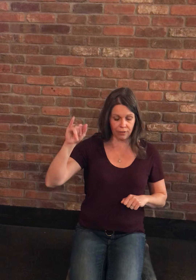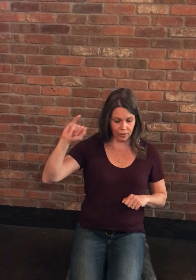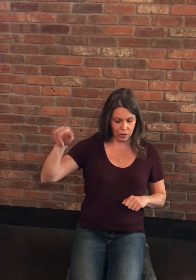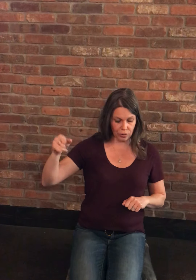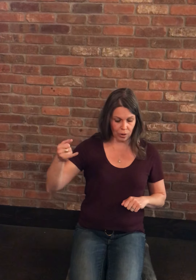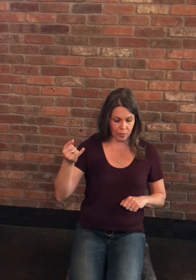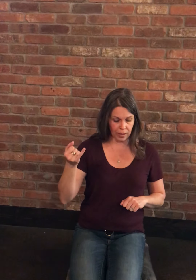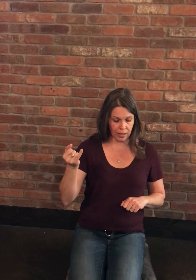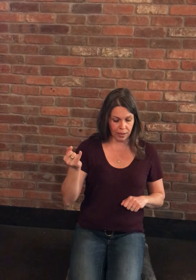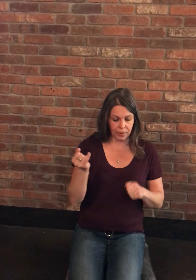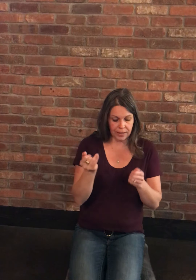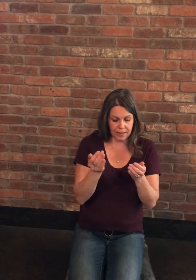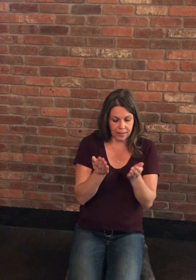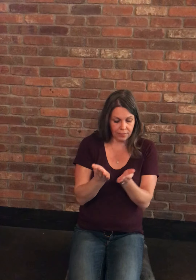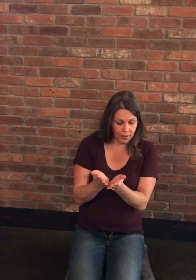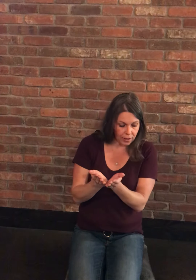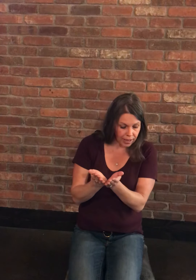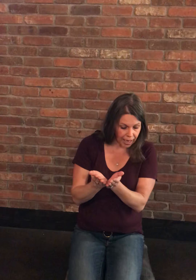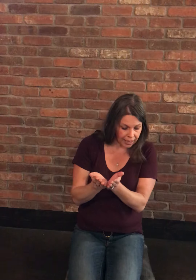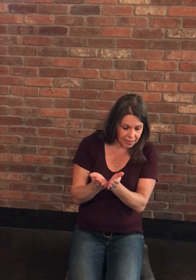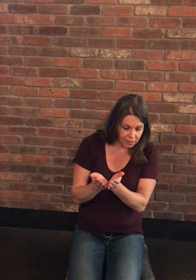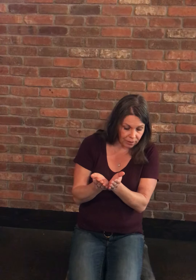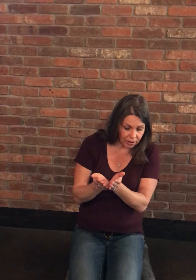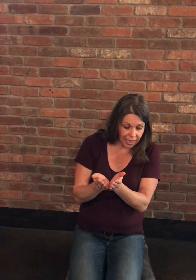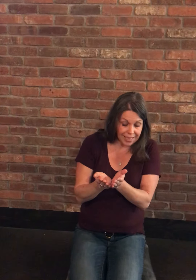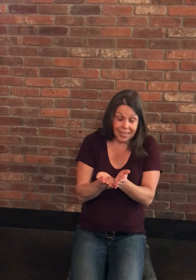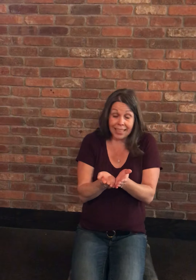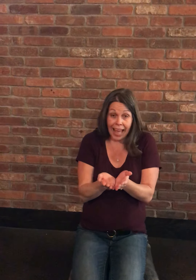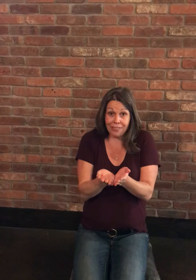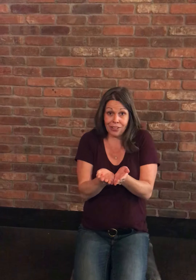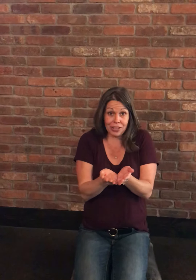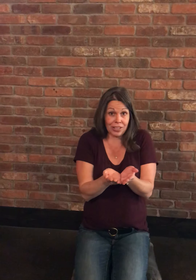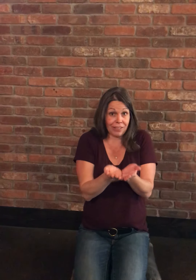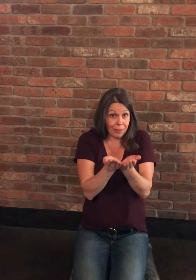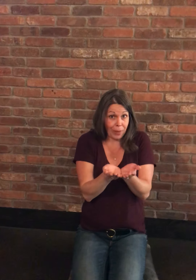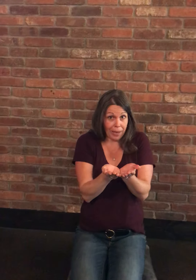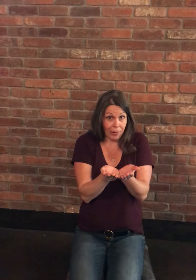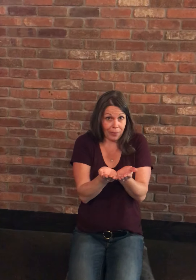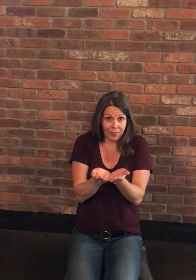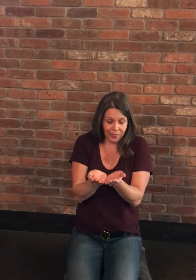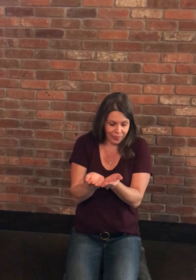for Jerome, completes the Vulgate. The Vulgate is the Latin version of the Bible.